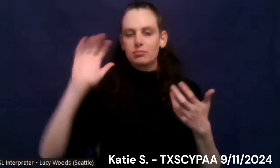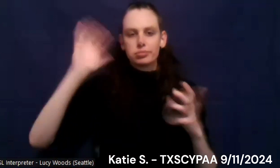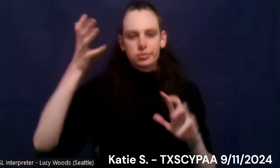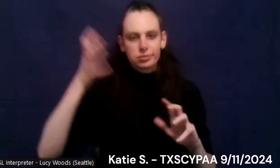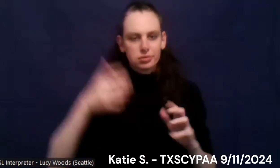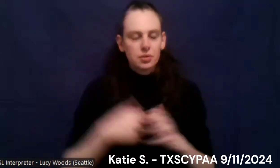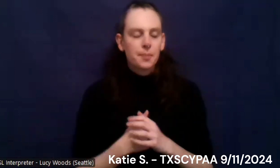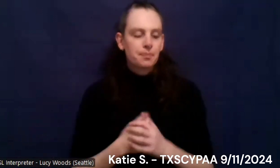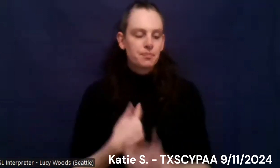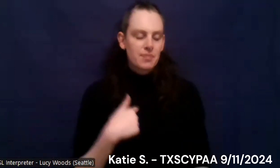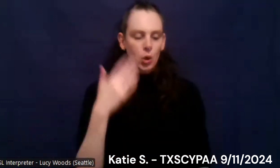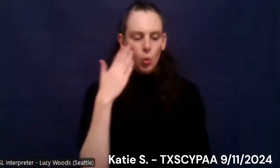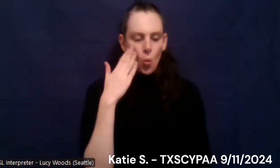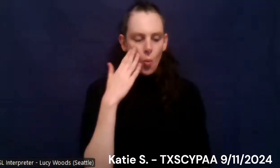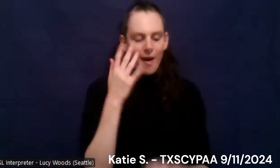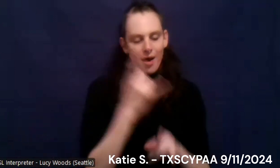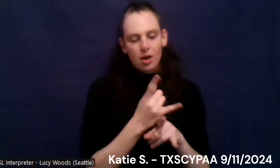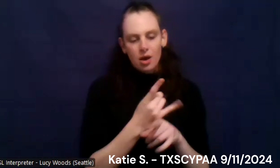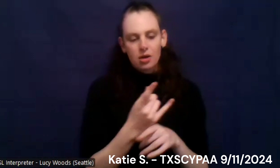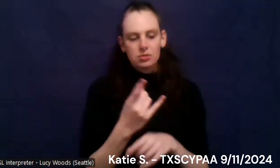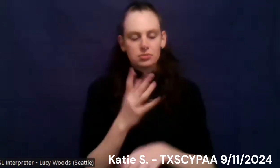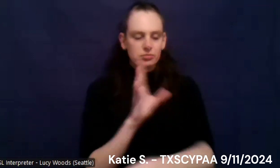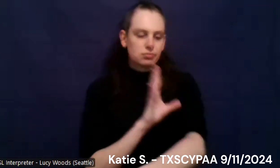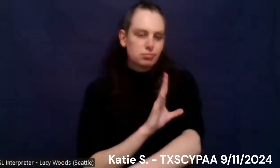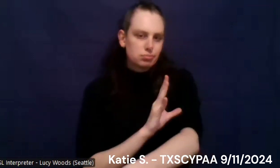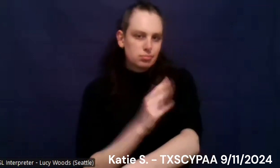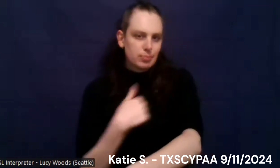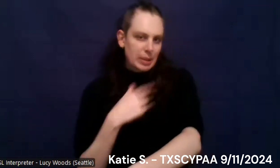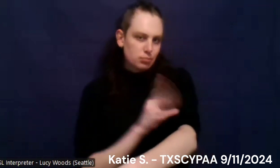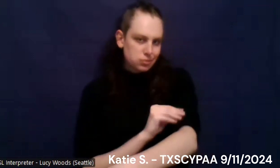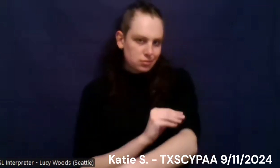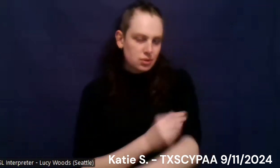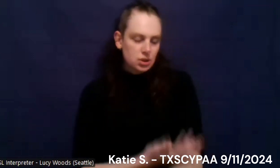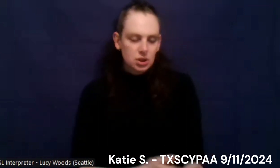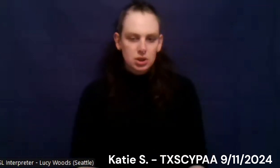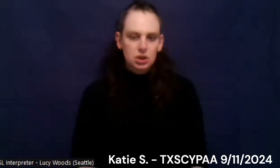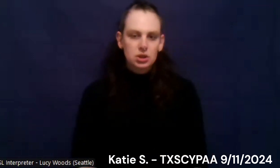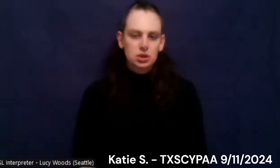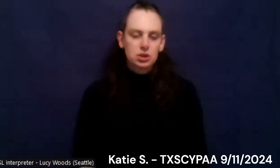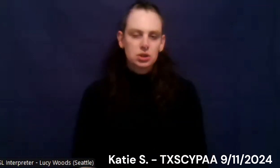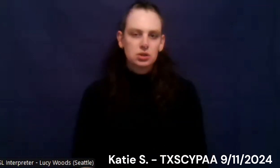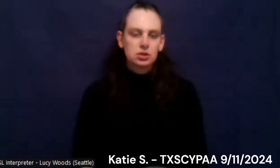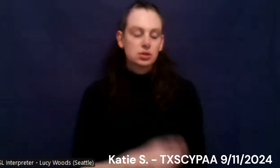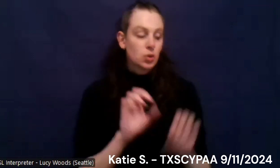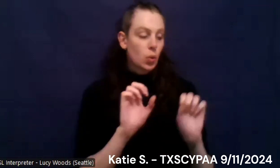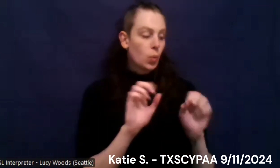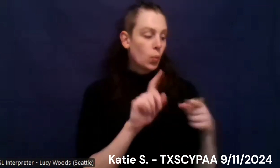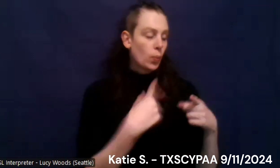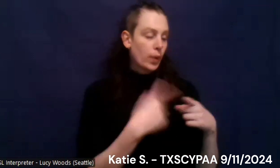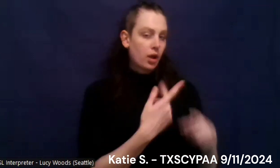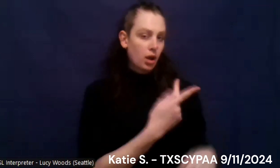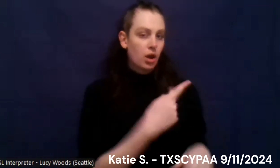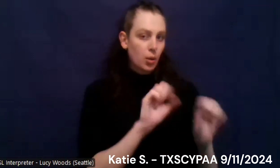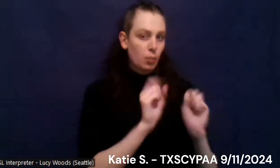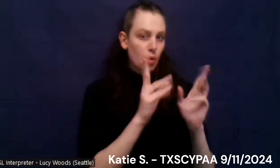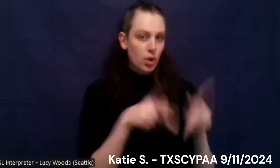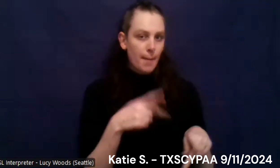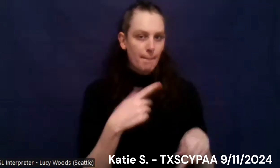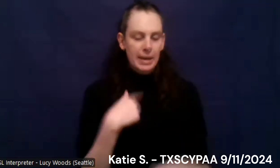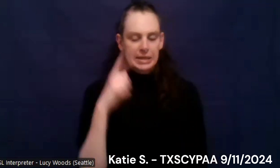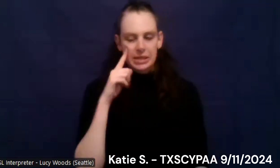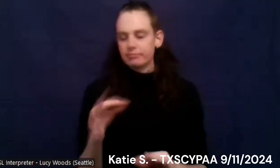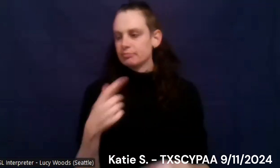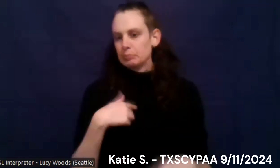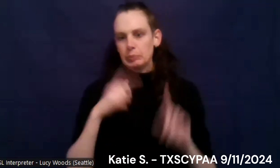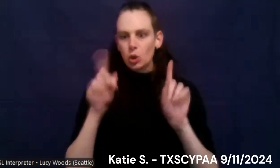couldn't not drink. I knew that the next thing when he broke up with me, I was like, I will go drink, right?